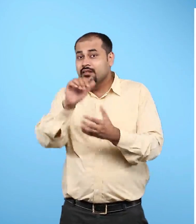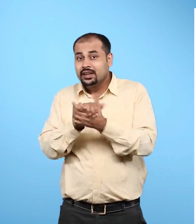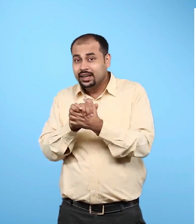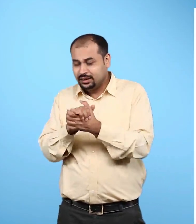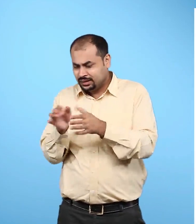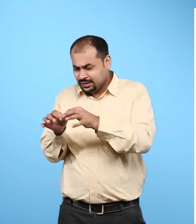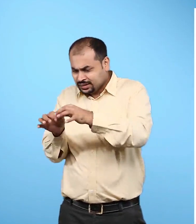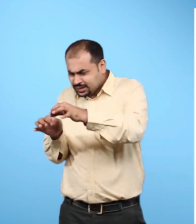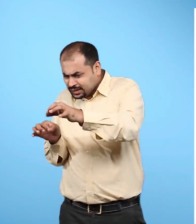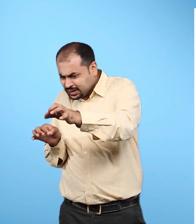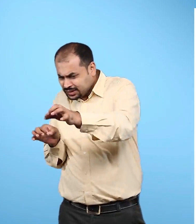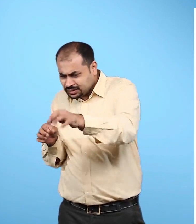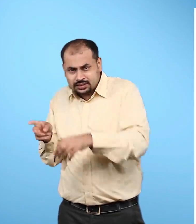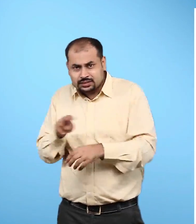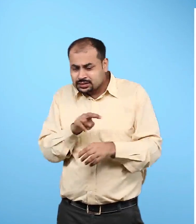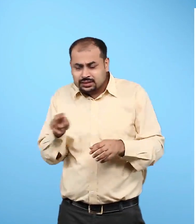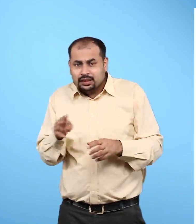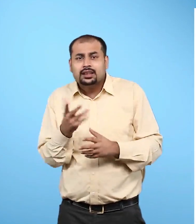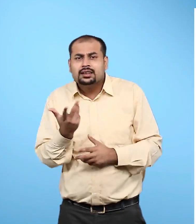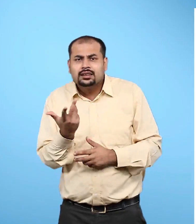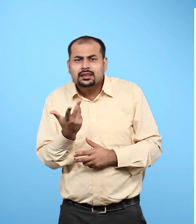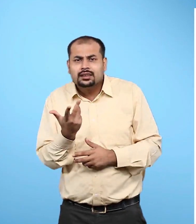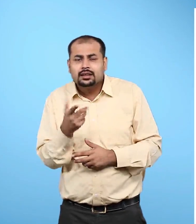Your hand or your friend's hand?